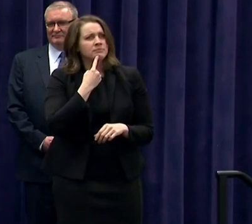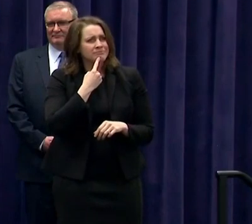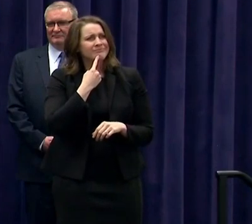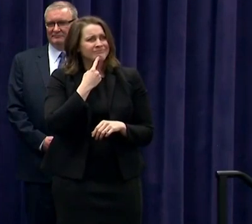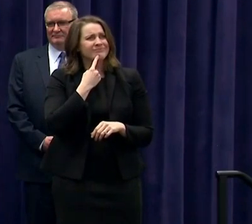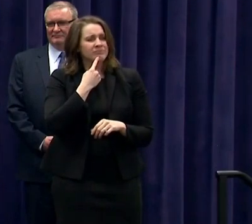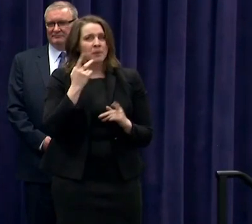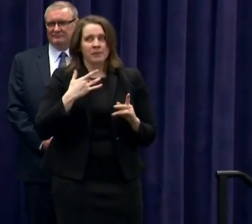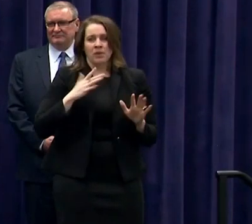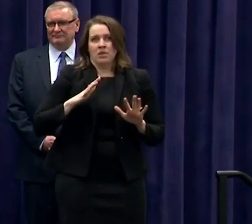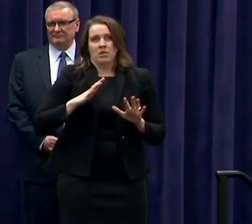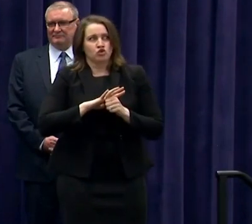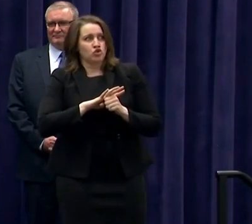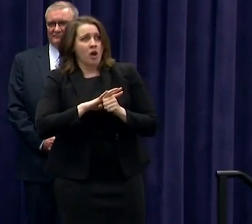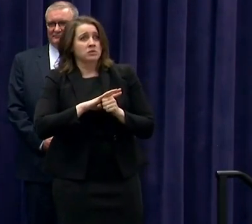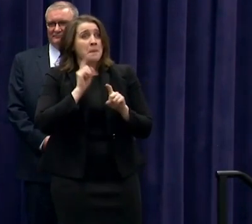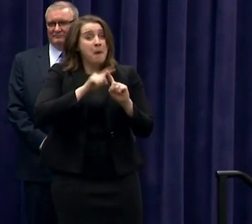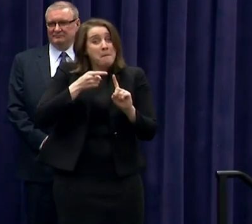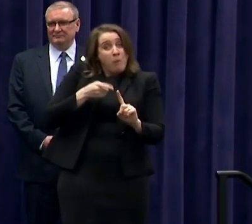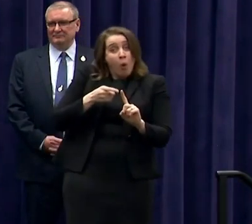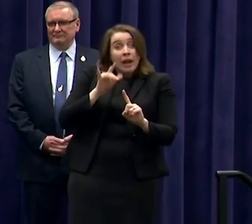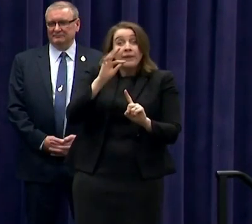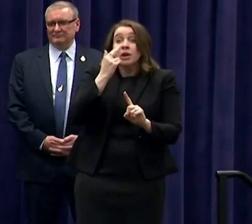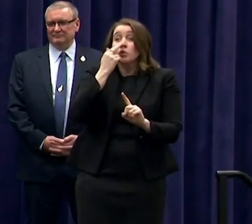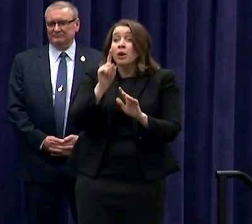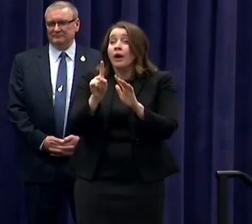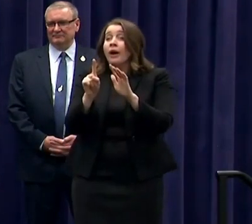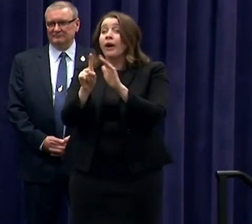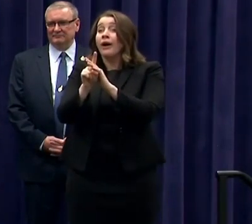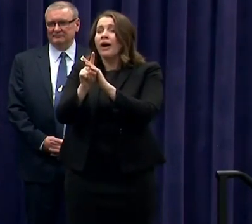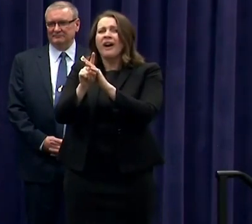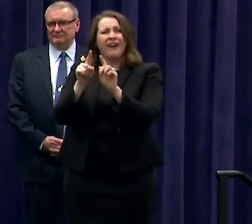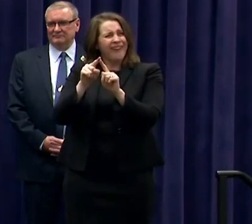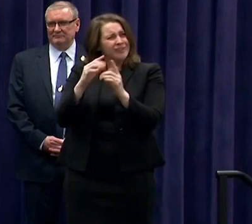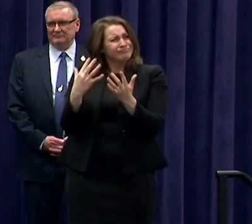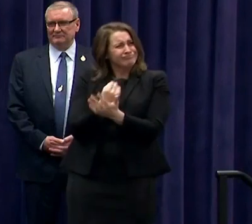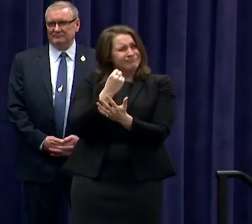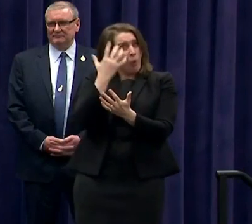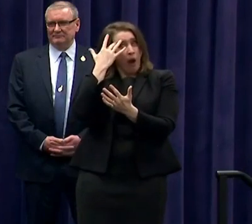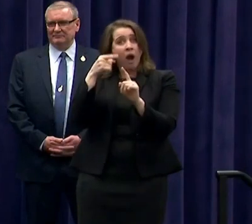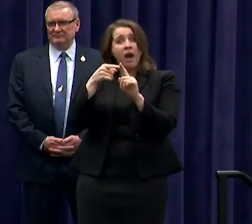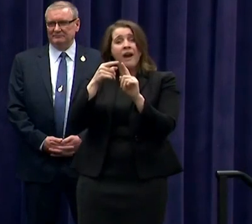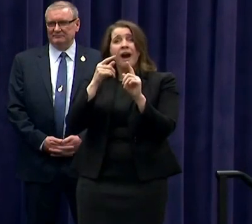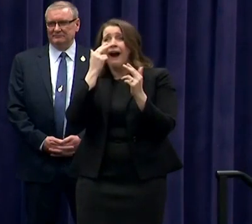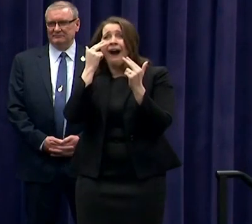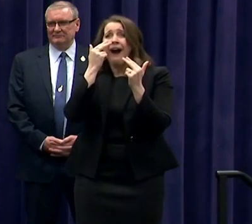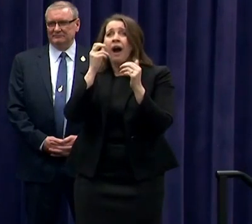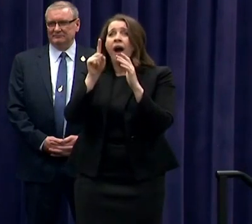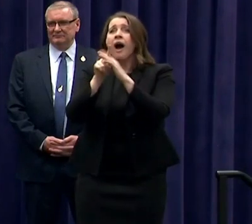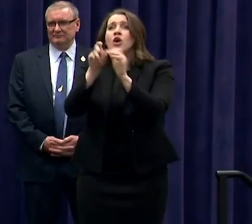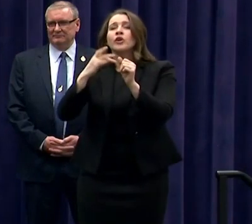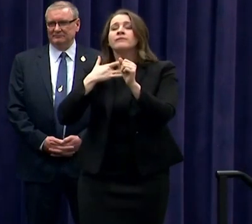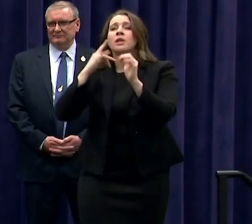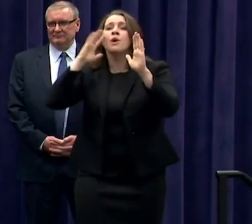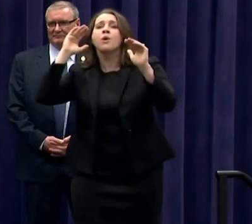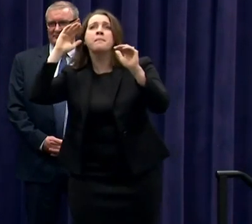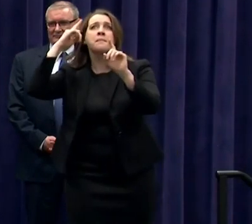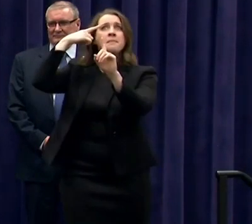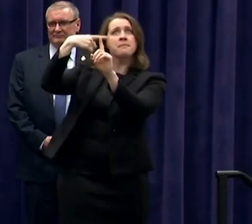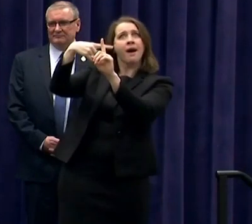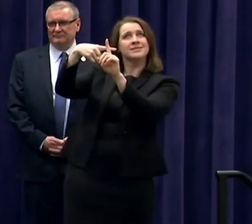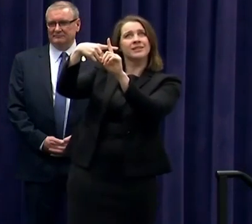need to find the humor. And from humor stems hope. And I know from my experiences over my life that when you have